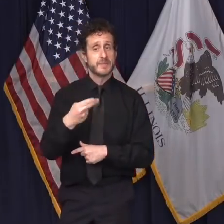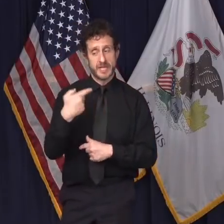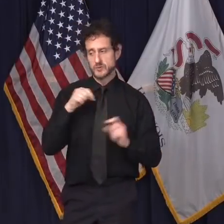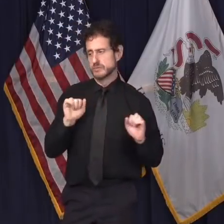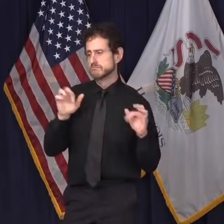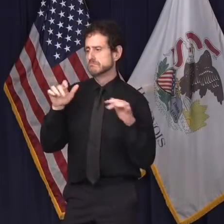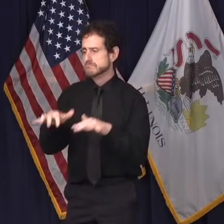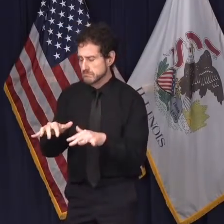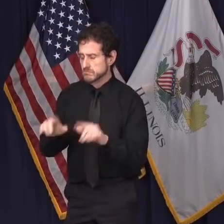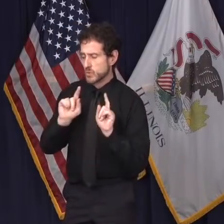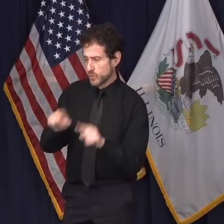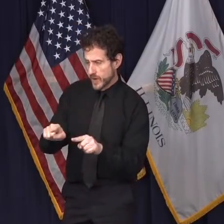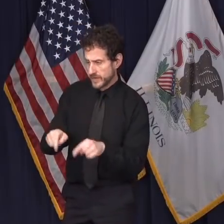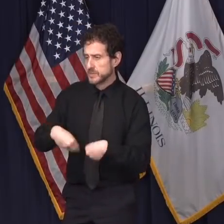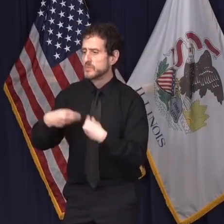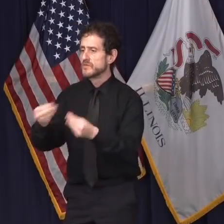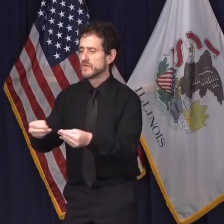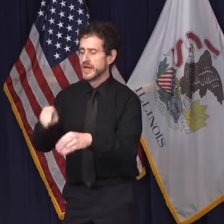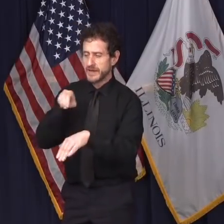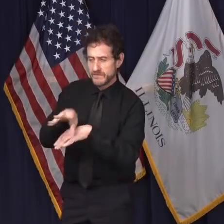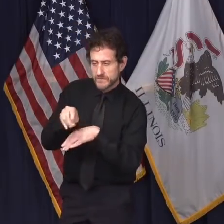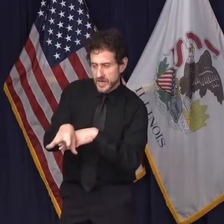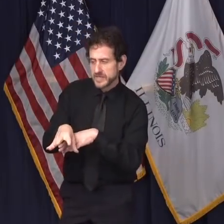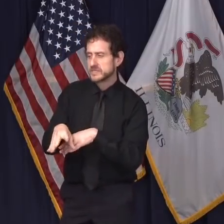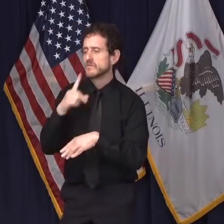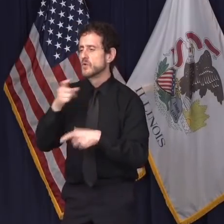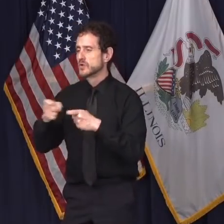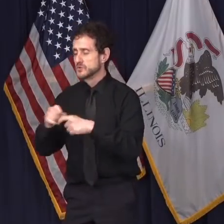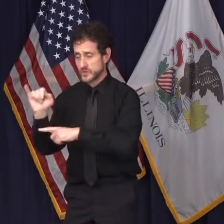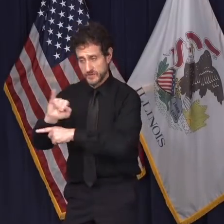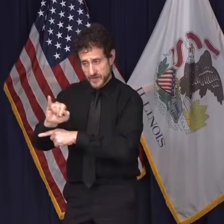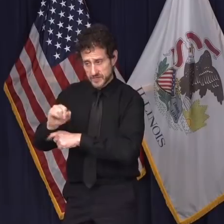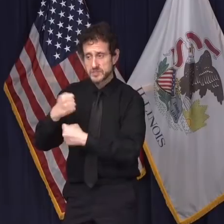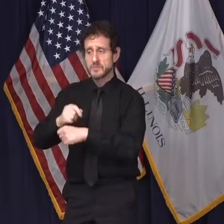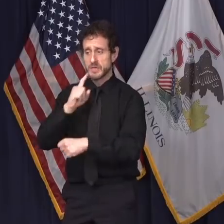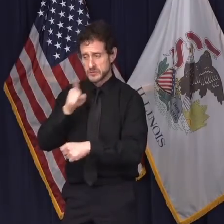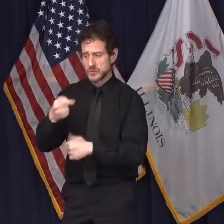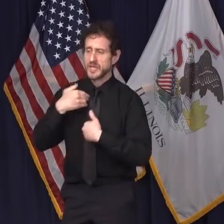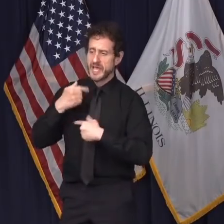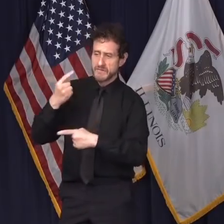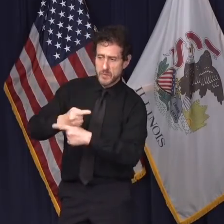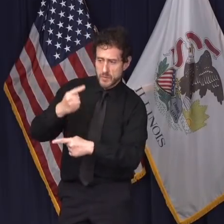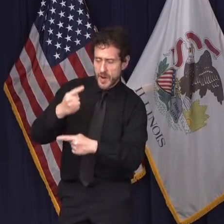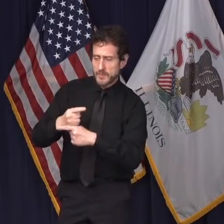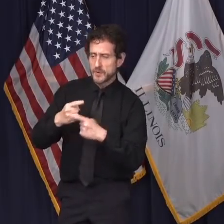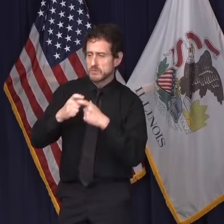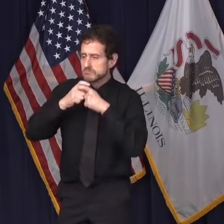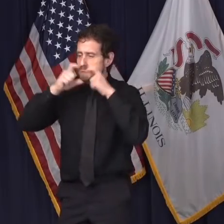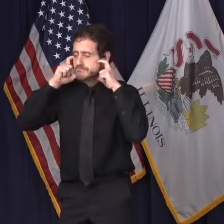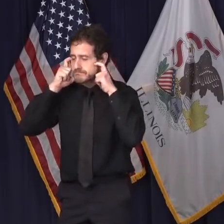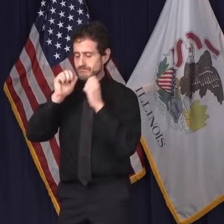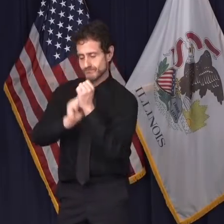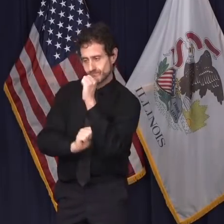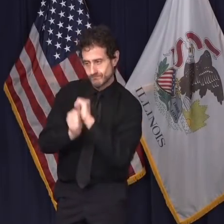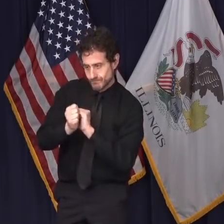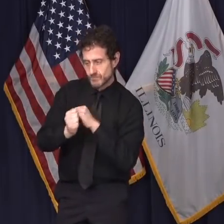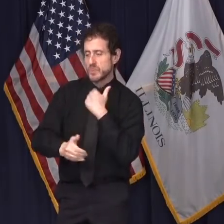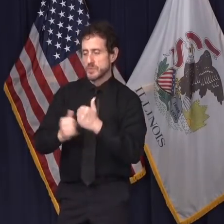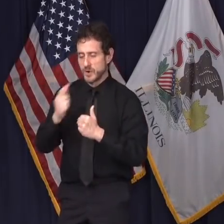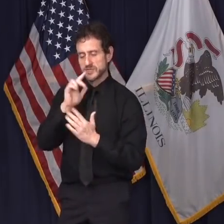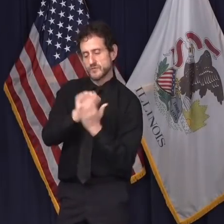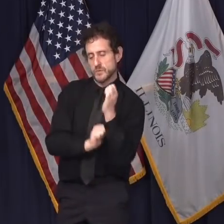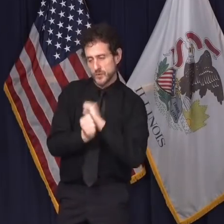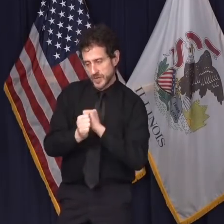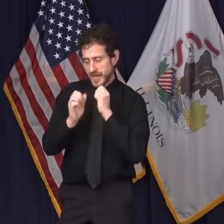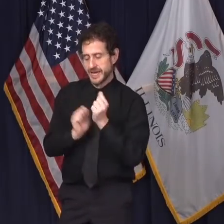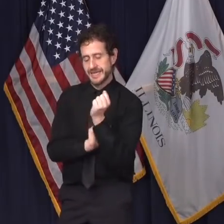provide guidance on infection control practices, to ensure proper donning and doffing of PPE, and to assist